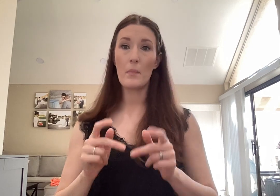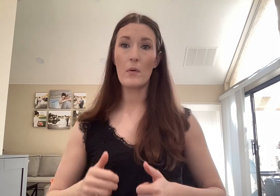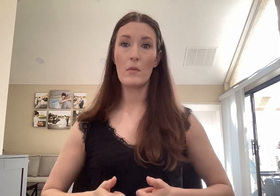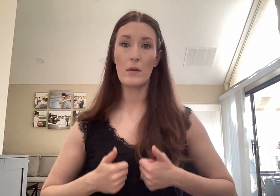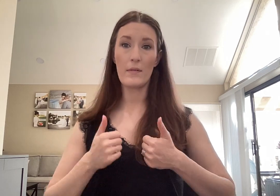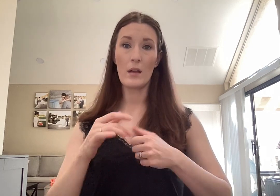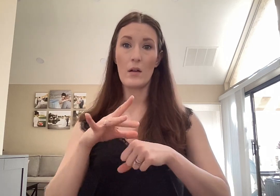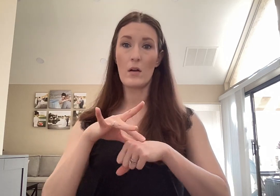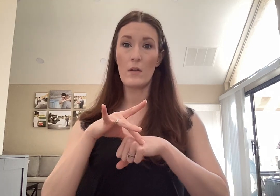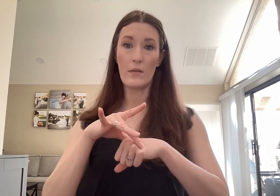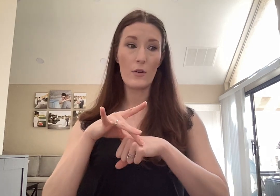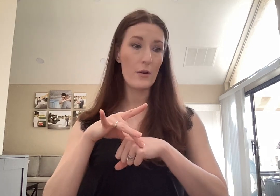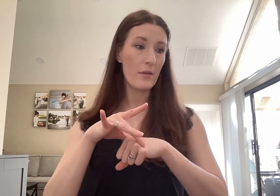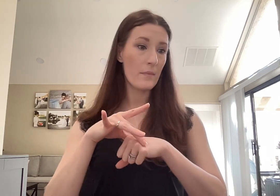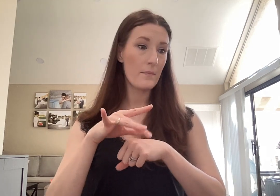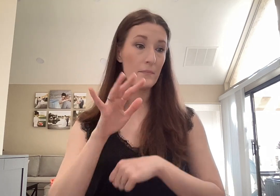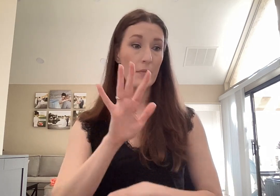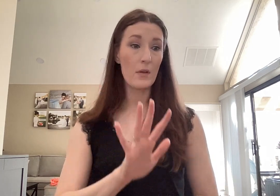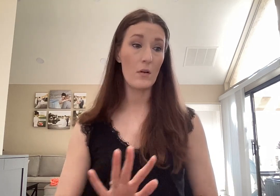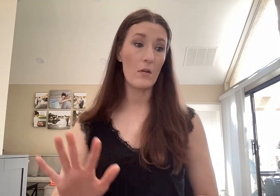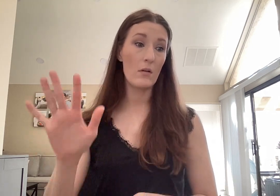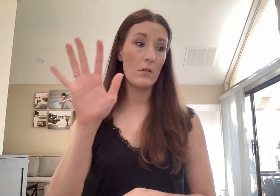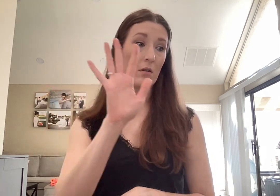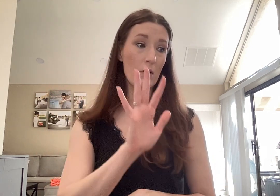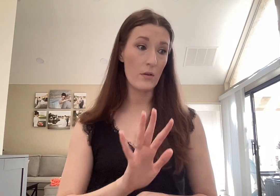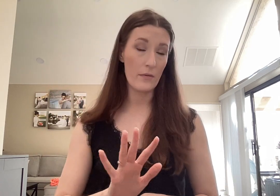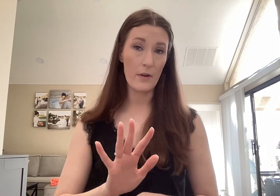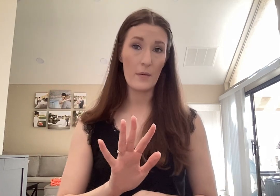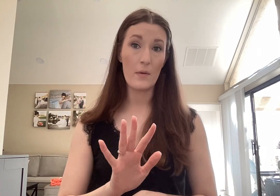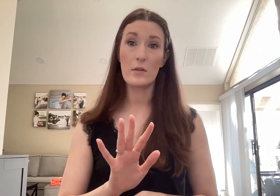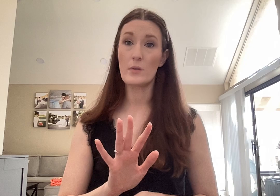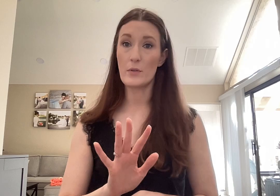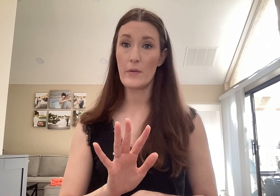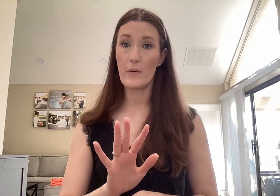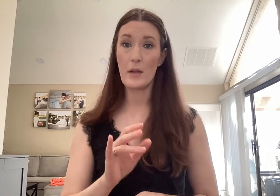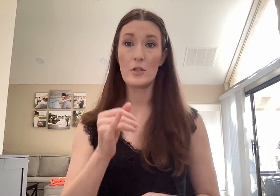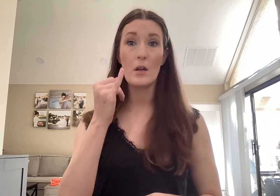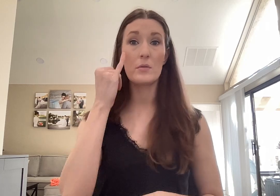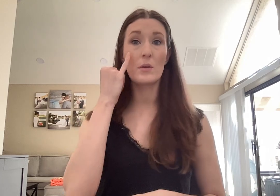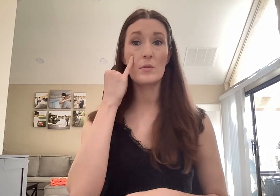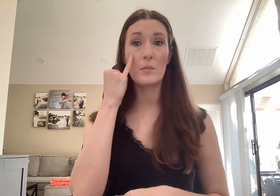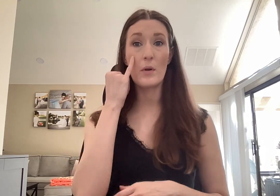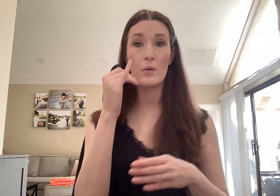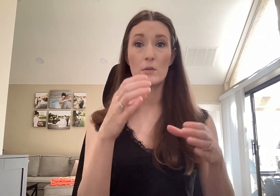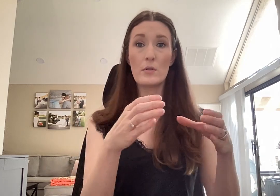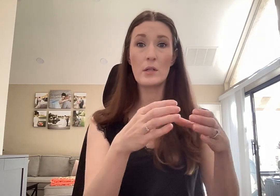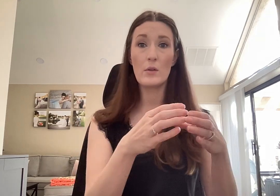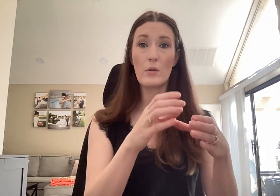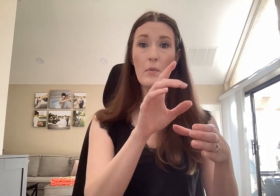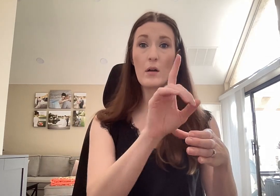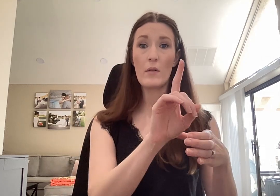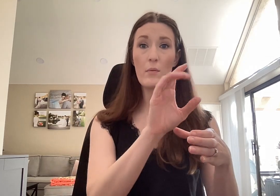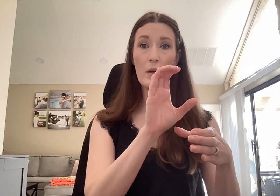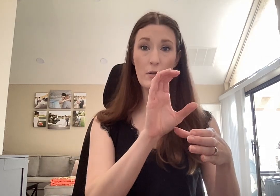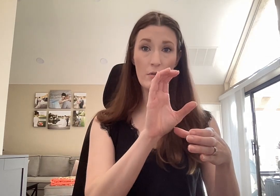People living on Earth all over. So we're doing a ratio. So suppose there's a group of 100 of